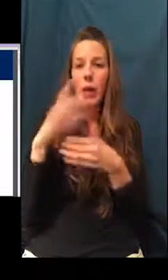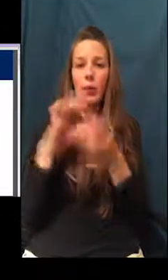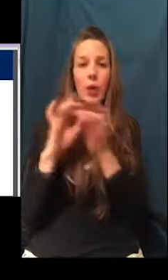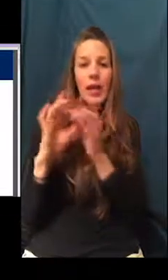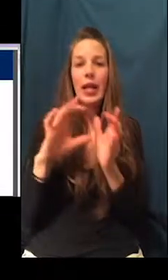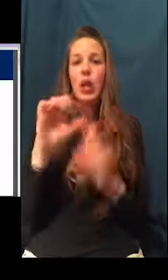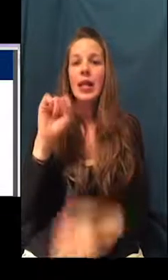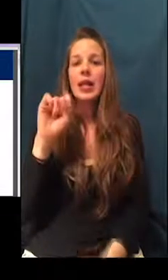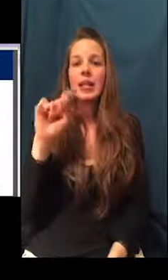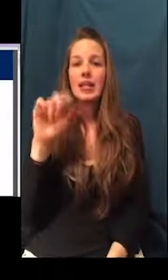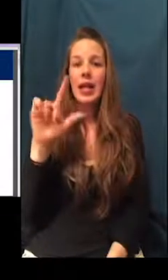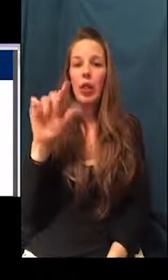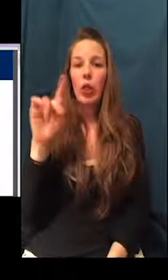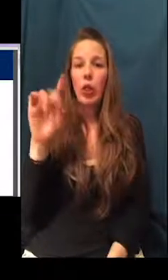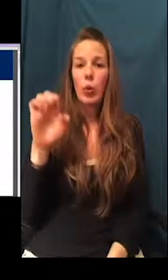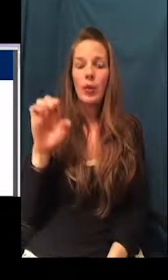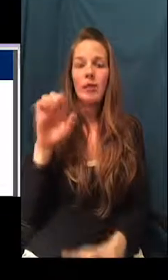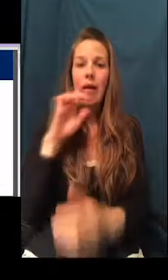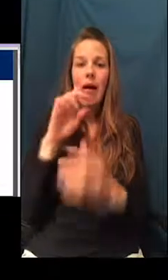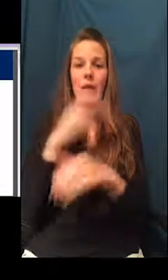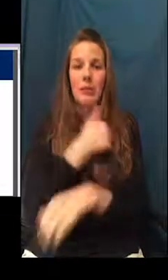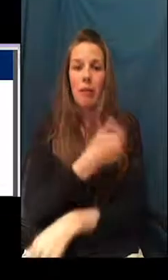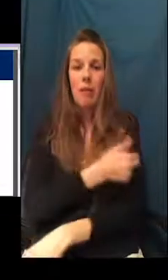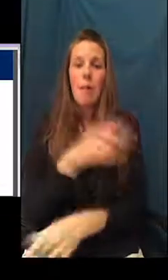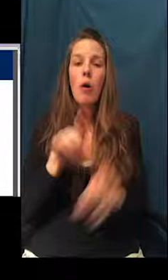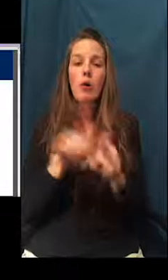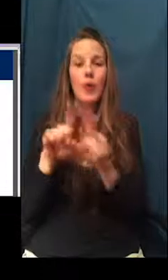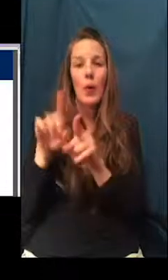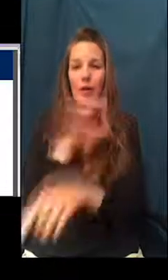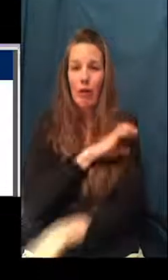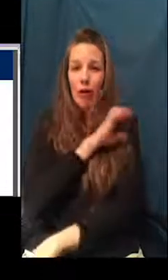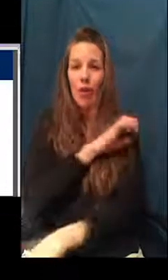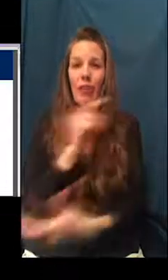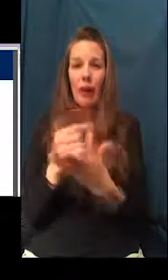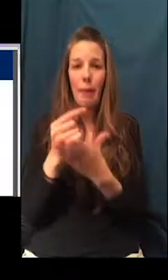Hospital, and I'm also a clinical therapist.